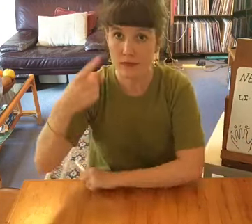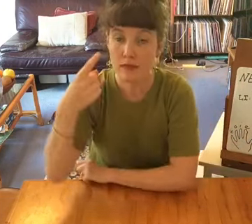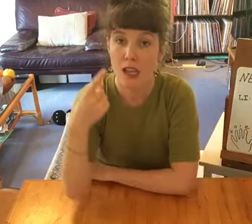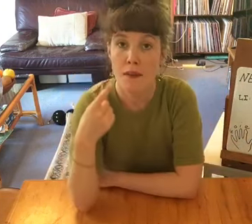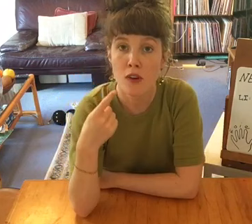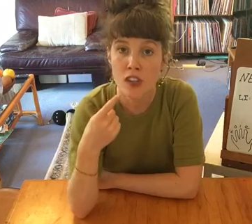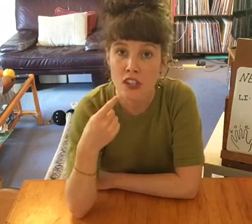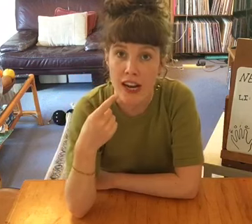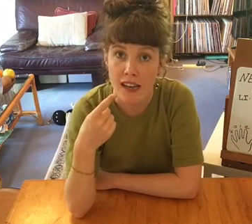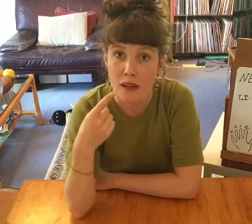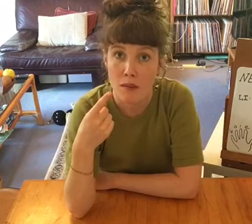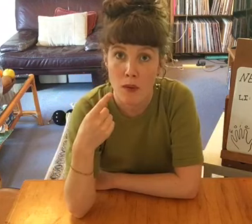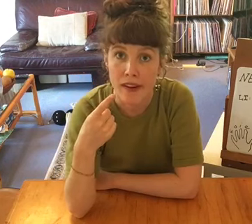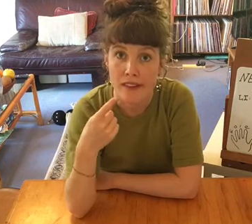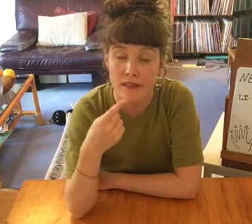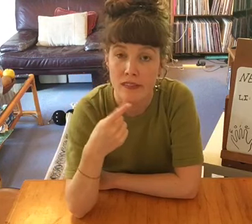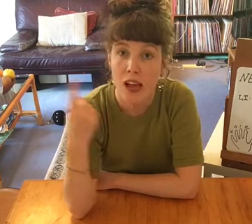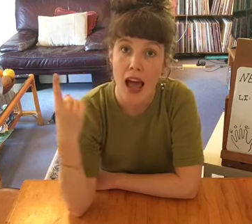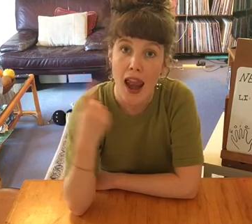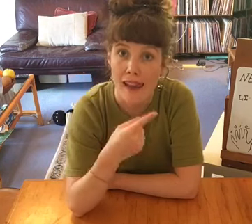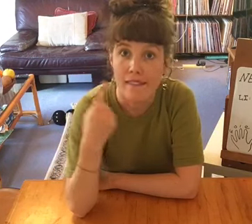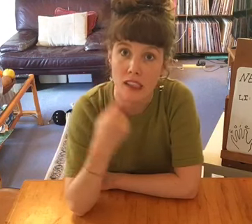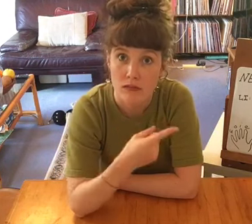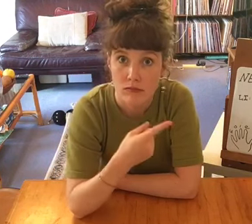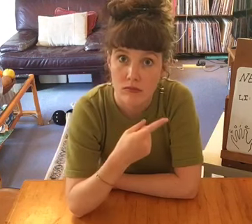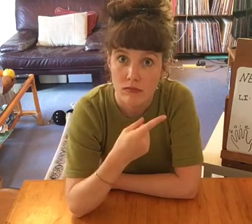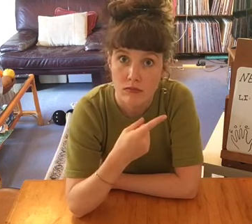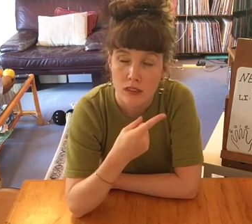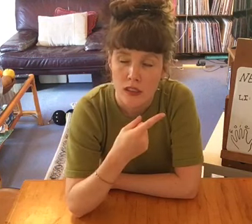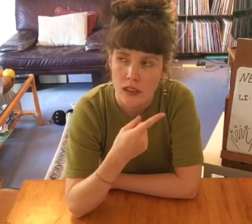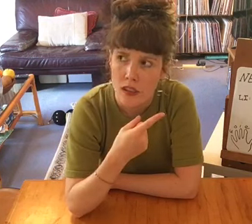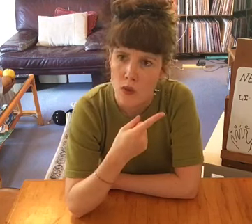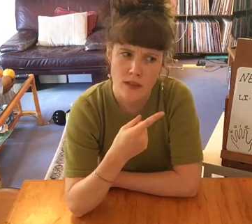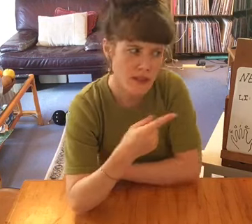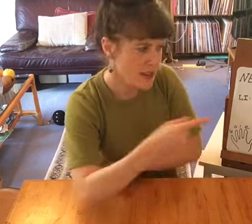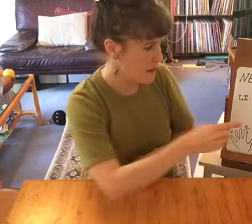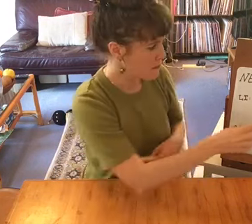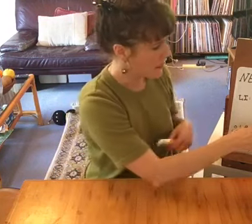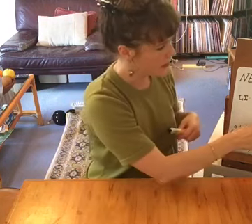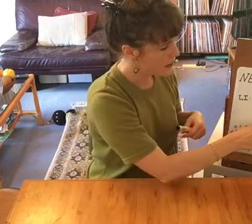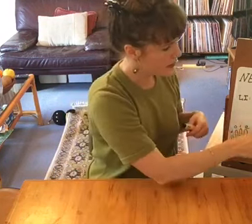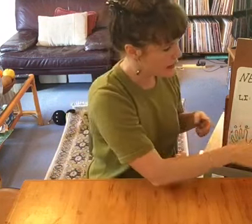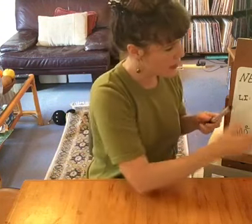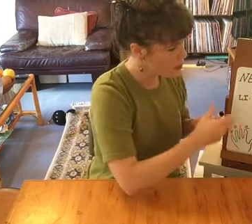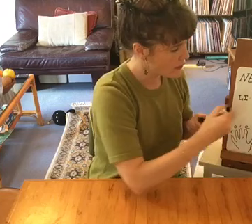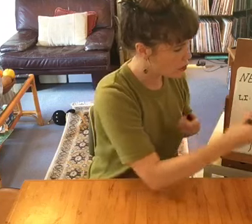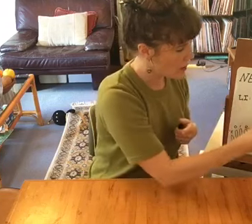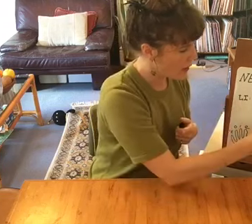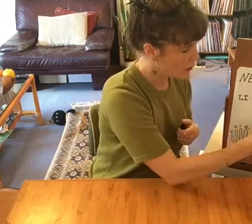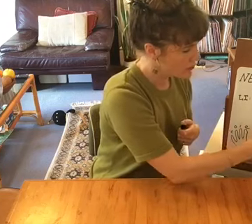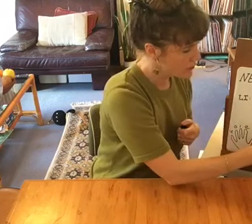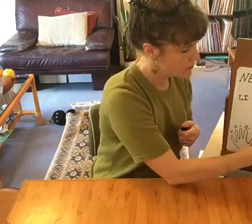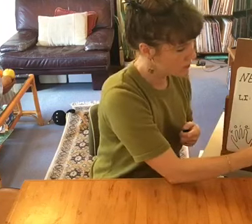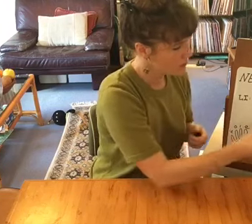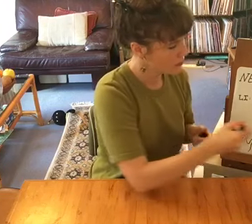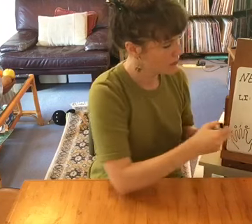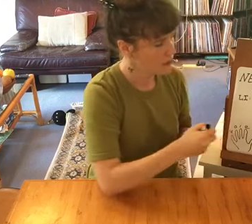I'm going to shake my 1. 11. What's the number at the end of a 12?